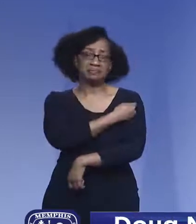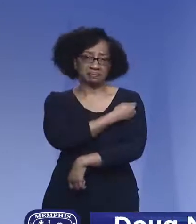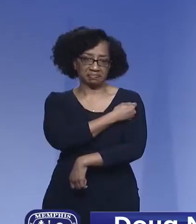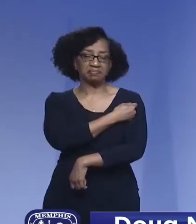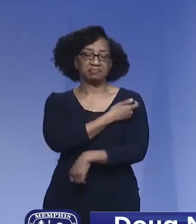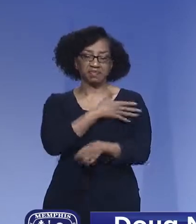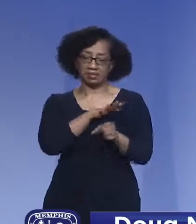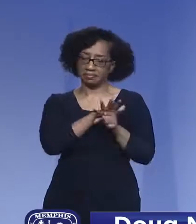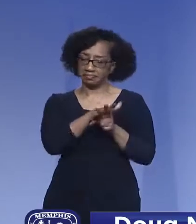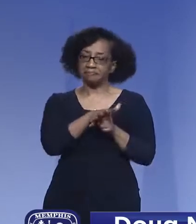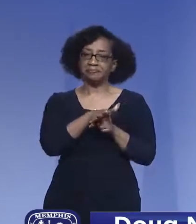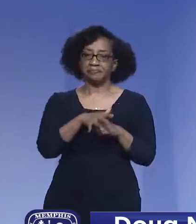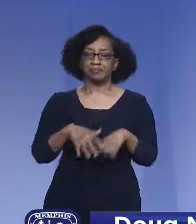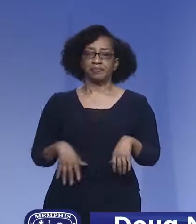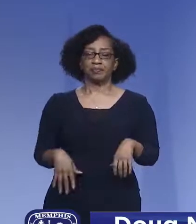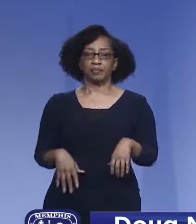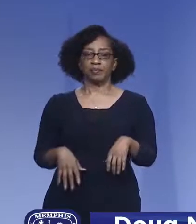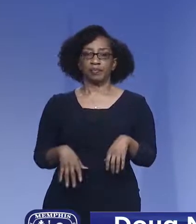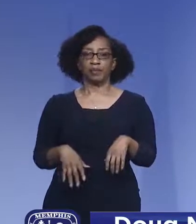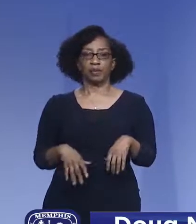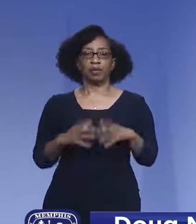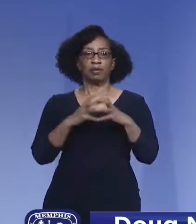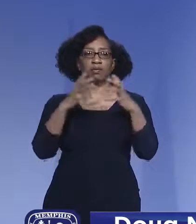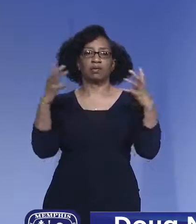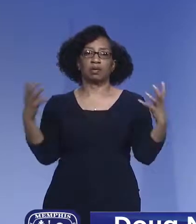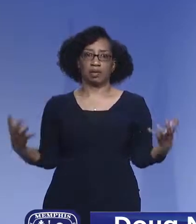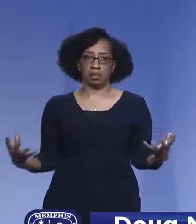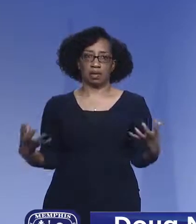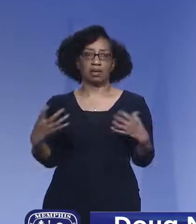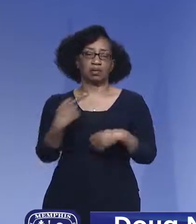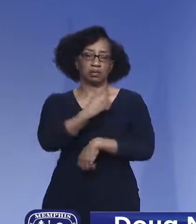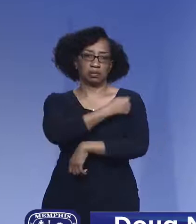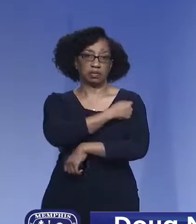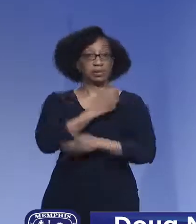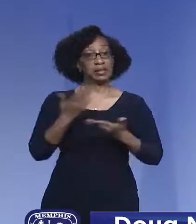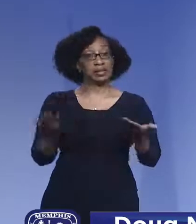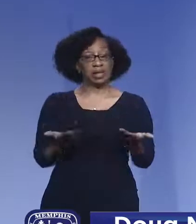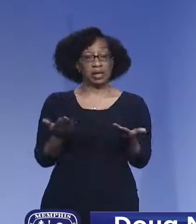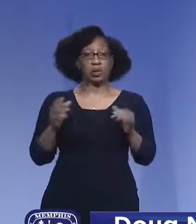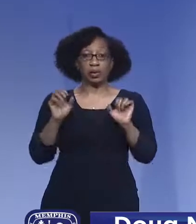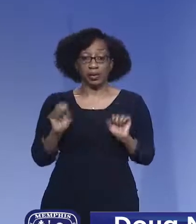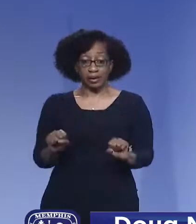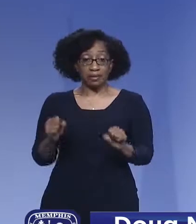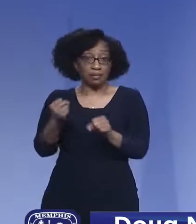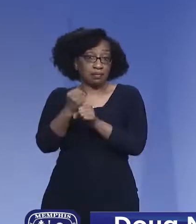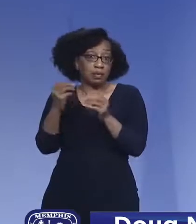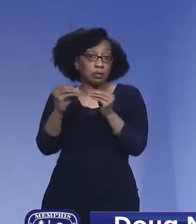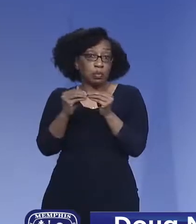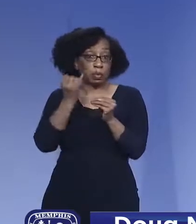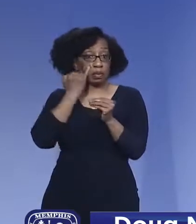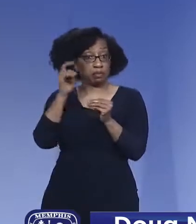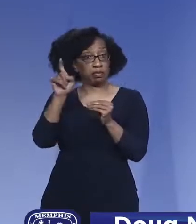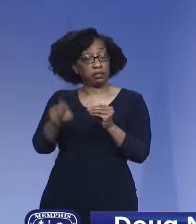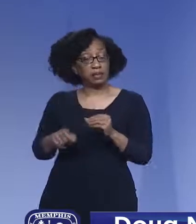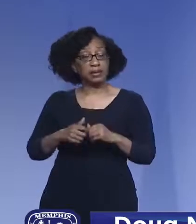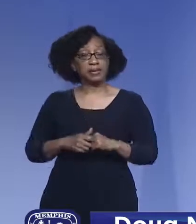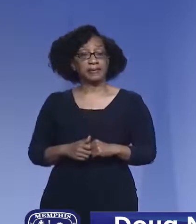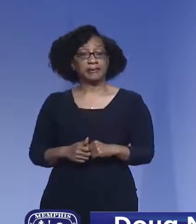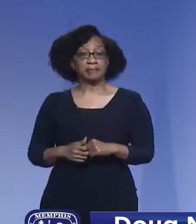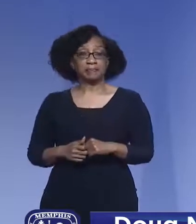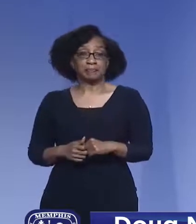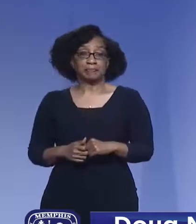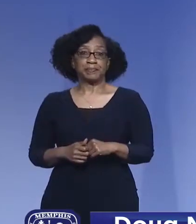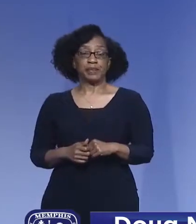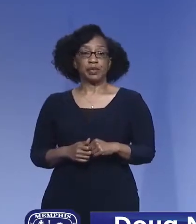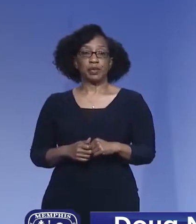whatsoever. We have lots of vaccine on hand. We can get more if we need it. So it's just a function